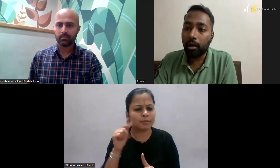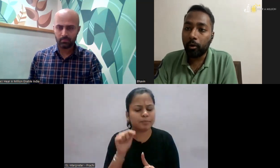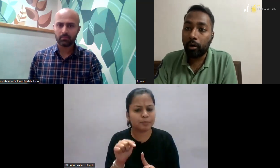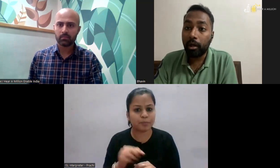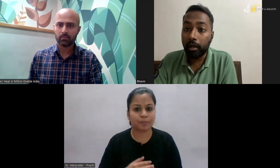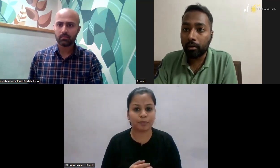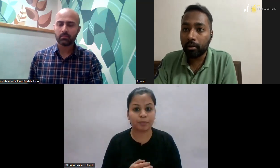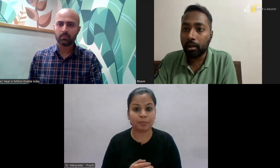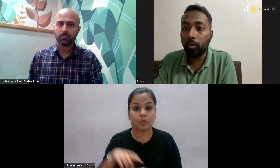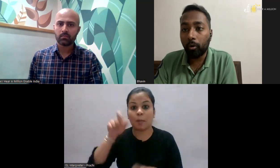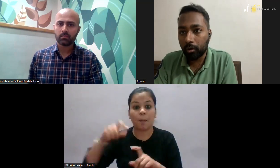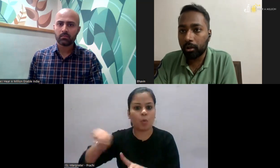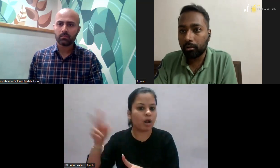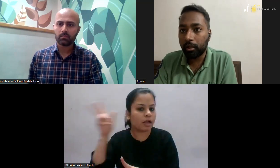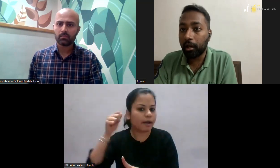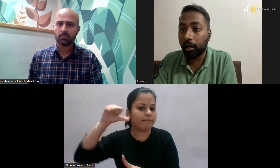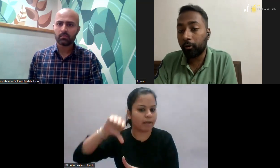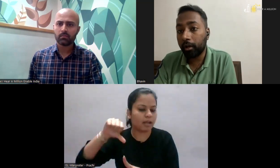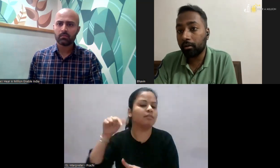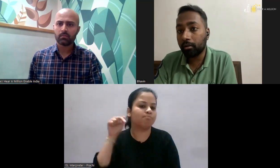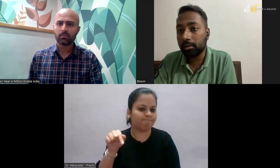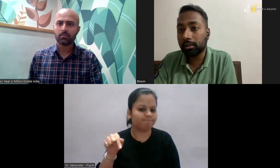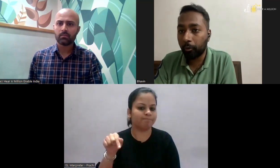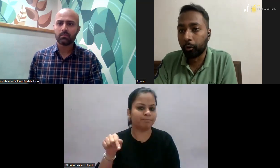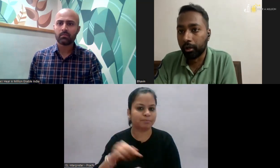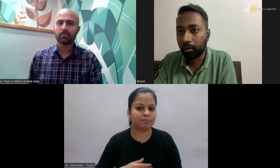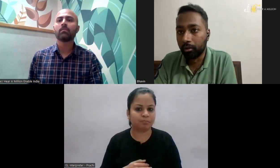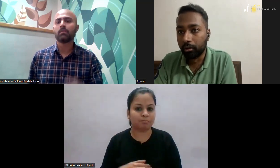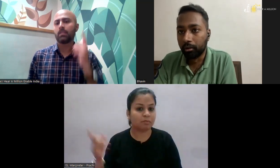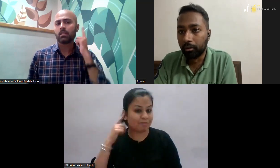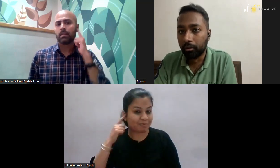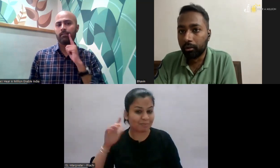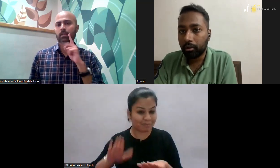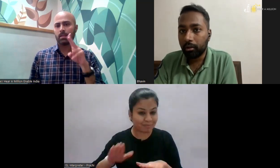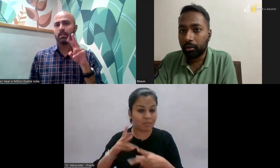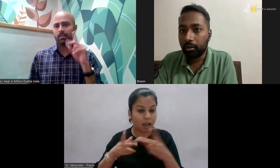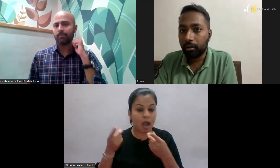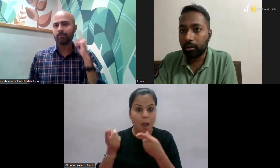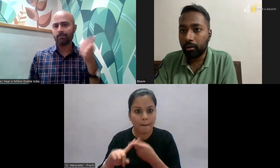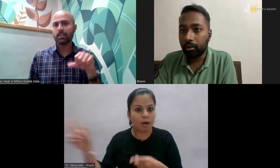they cannot hear the horn, they cannot hear the sound.